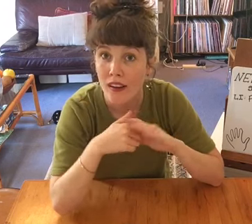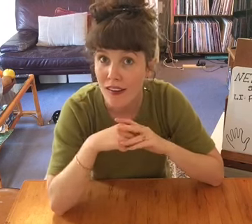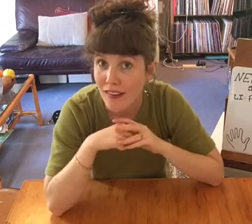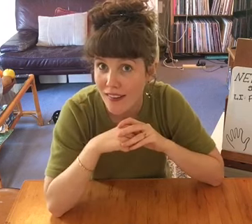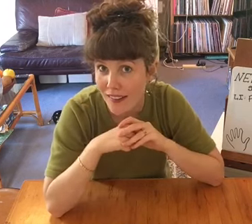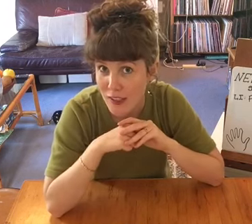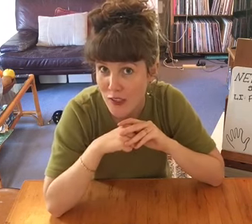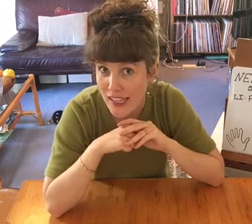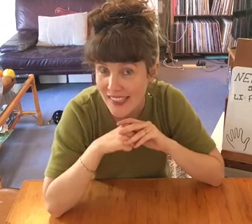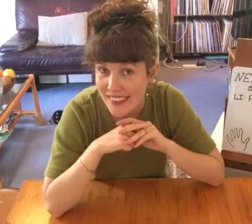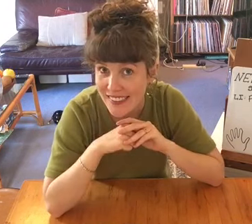Did you get it?